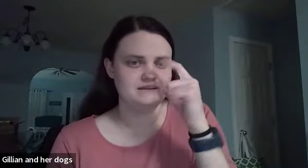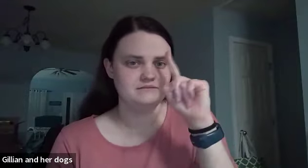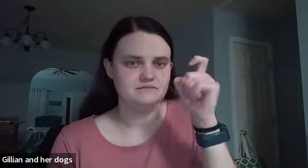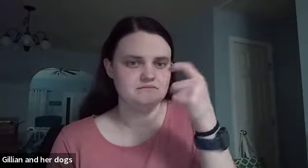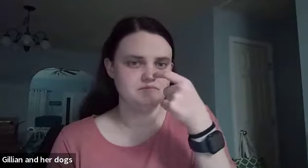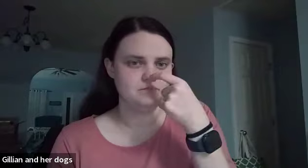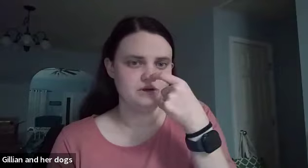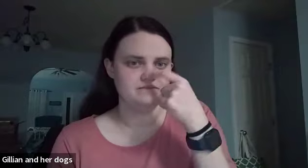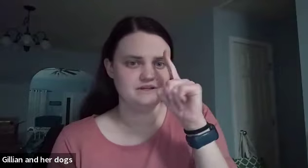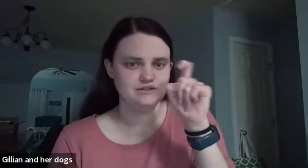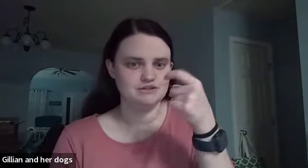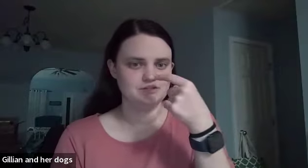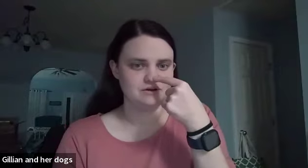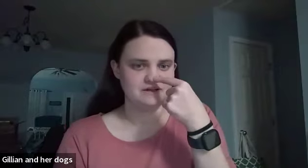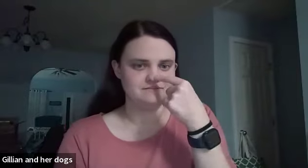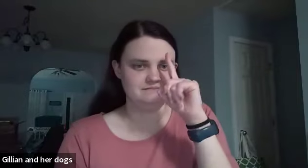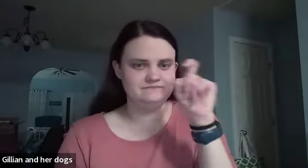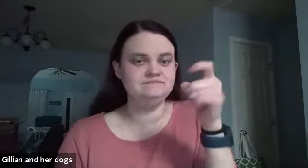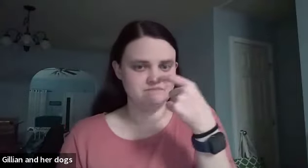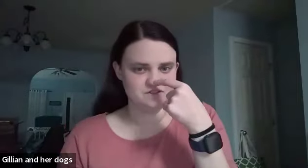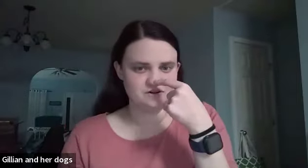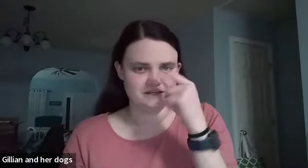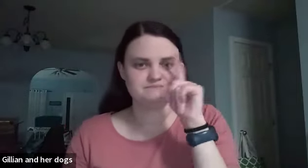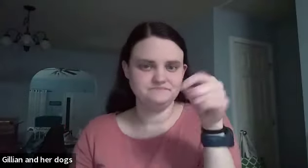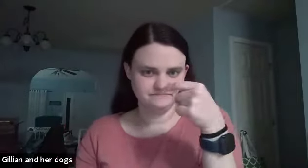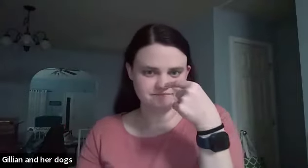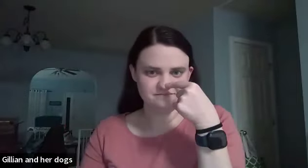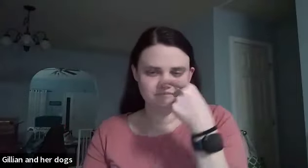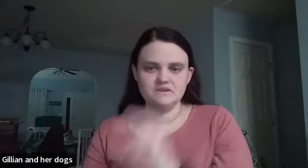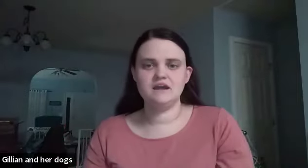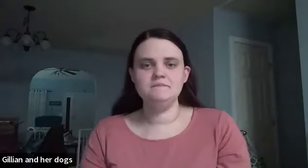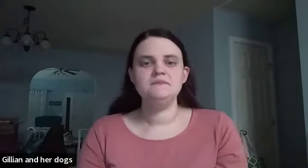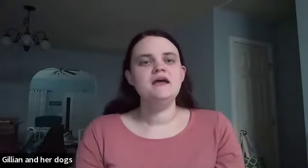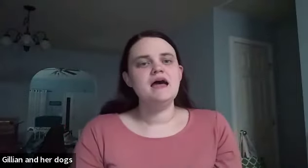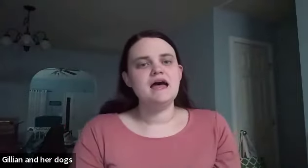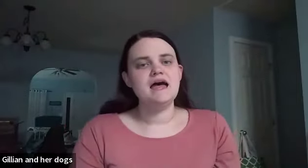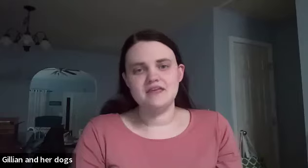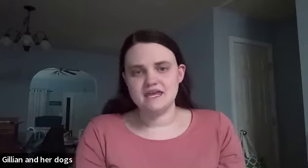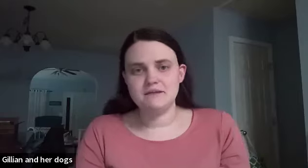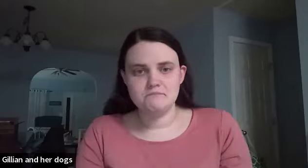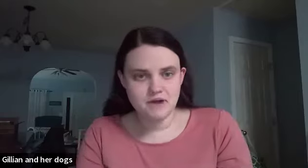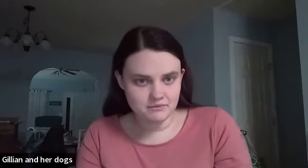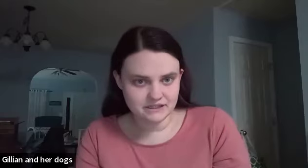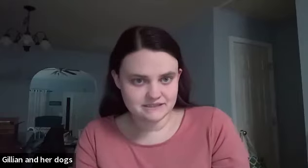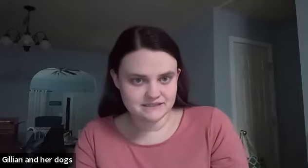it, point. Target. Target. Okay. And then